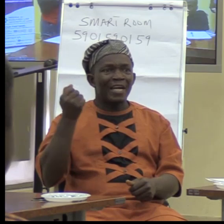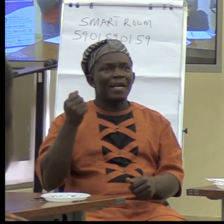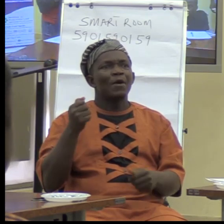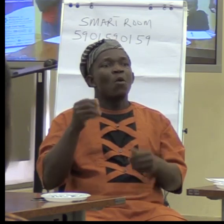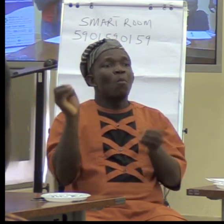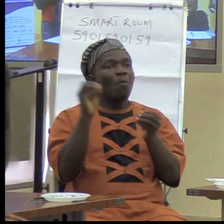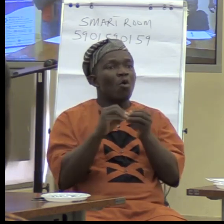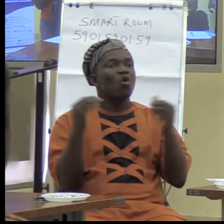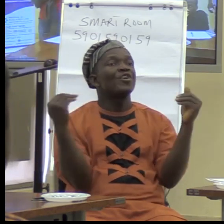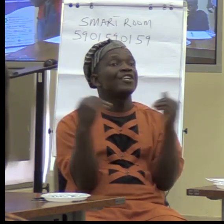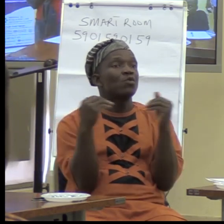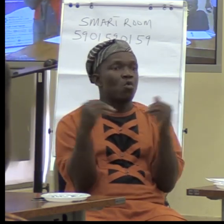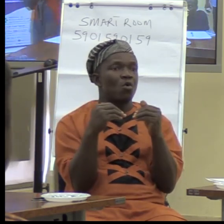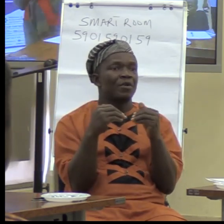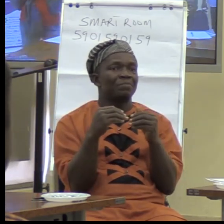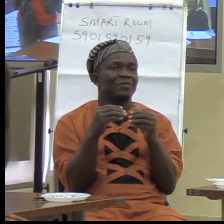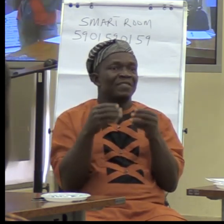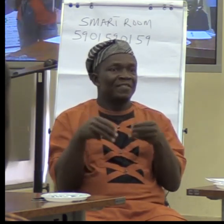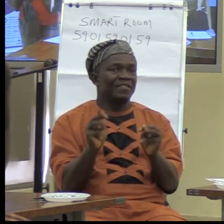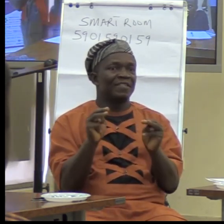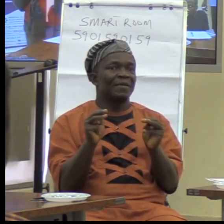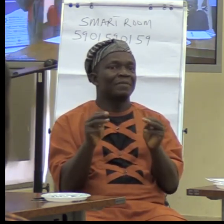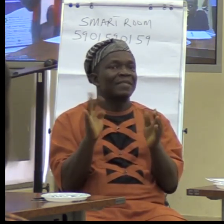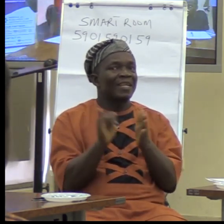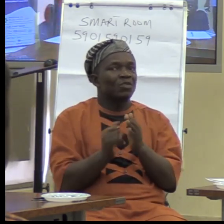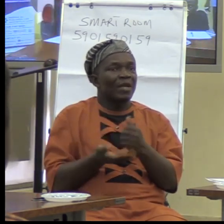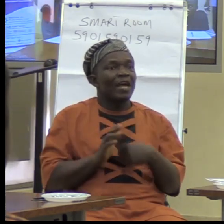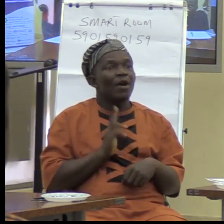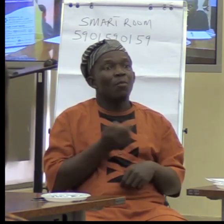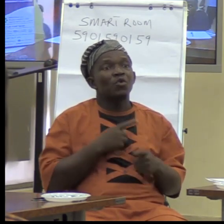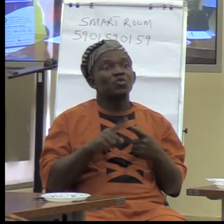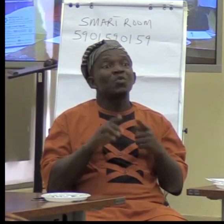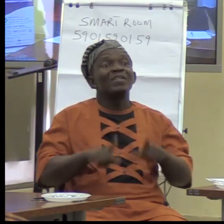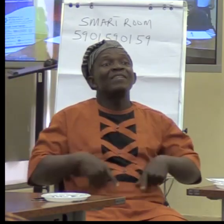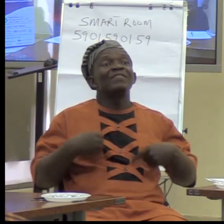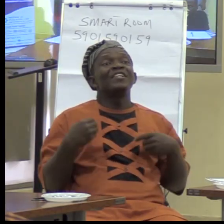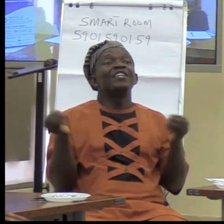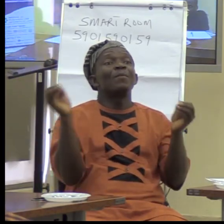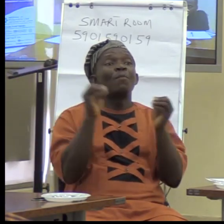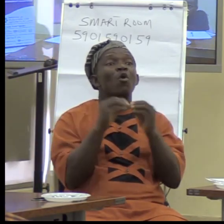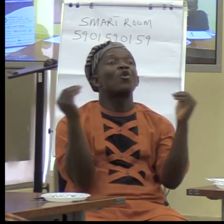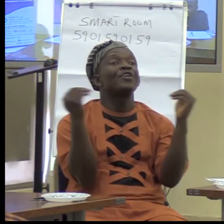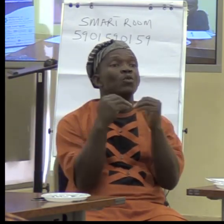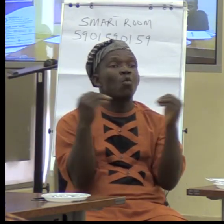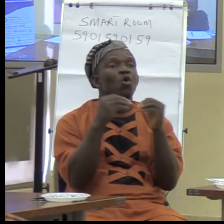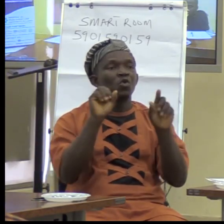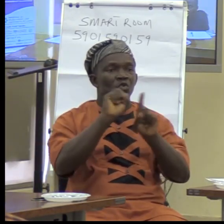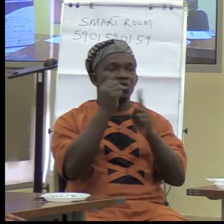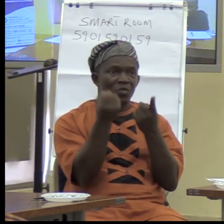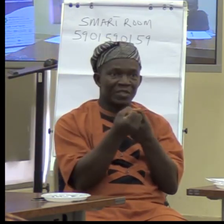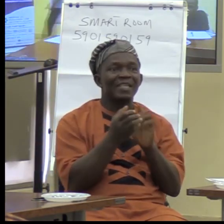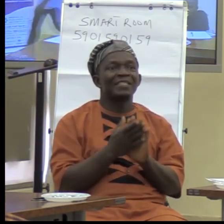equitable systems, so that overall we can live in a more equal society. So that's